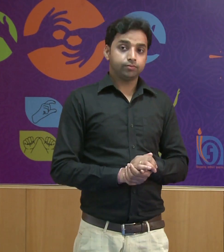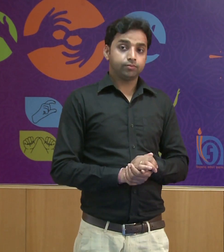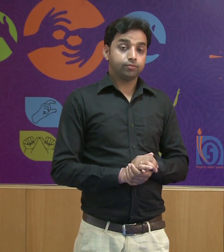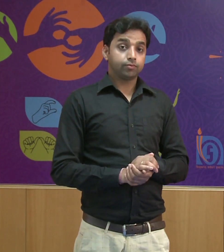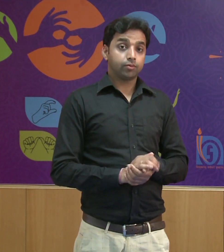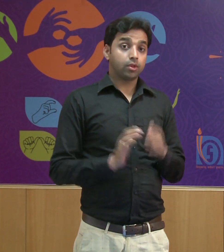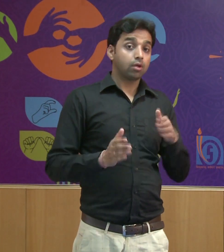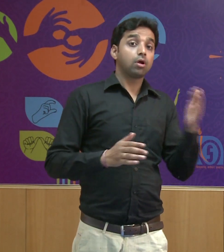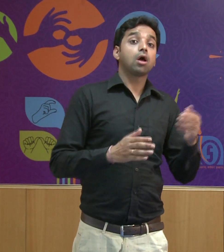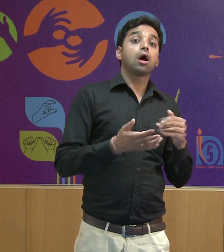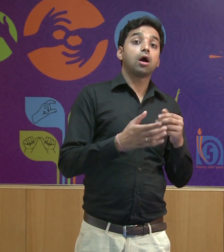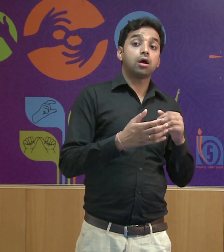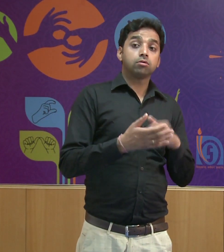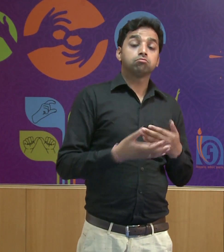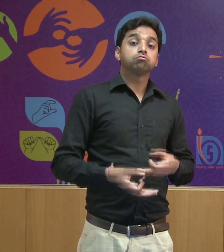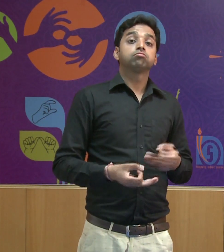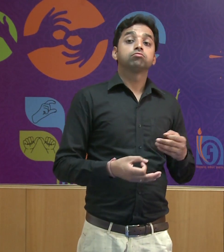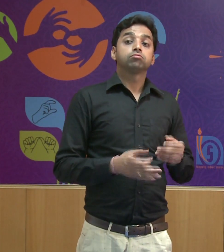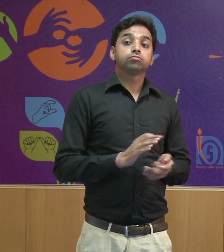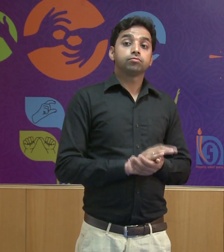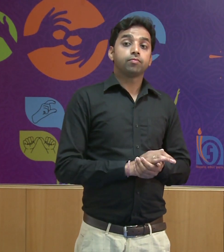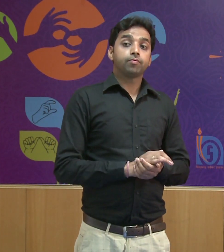While Acharya Karamshil